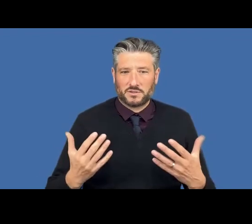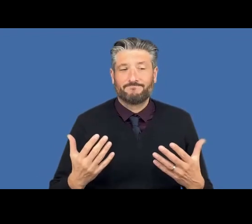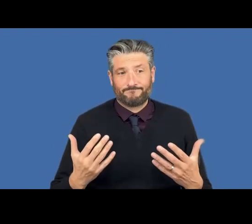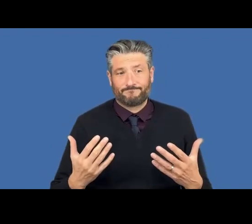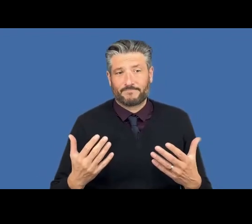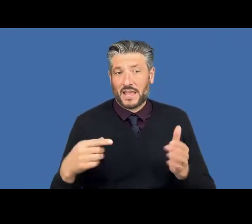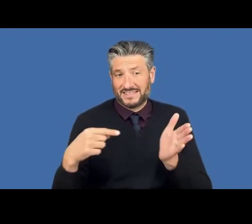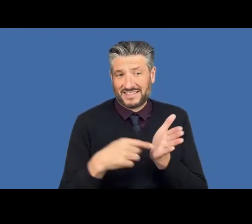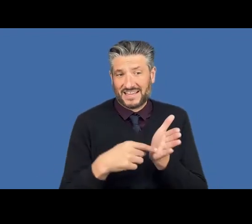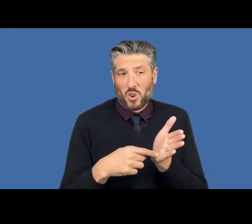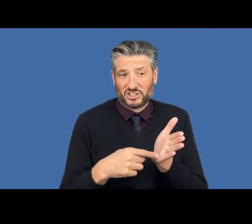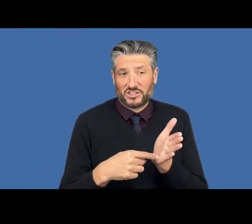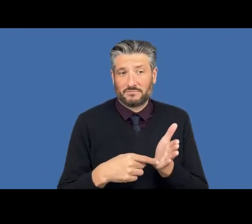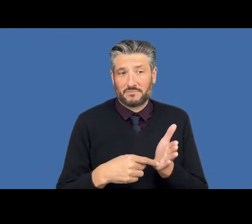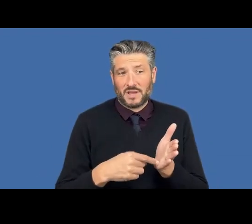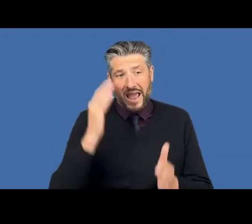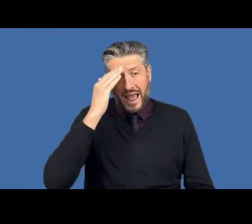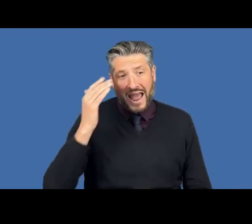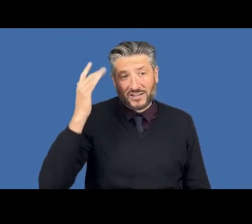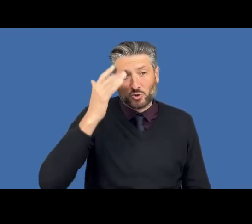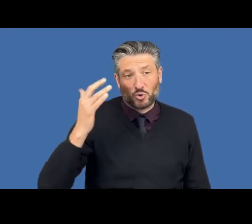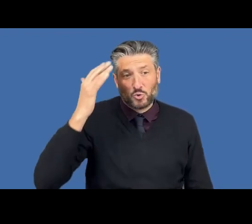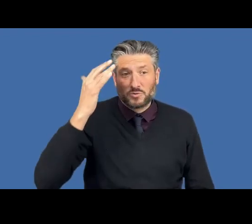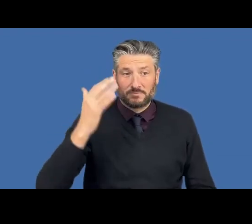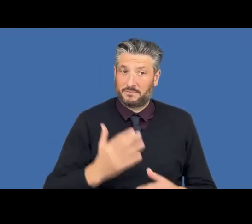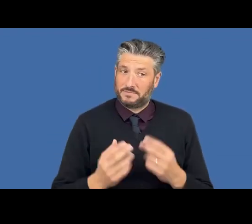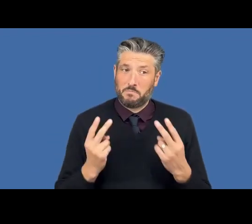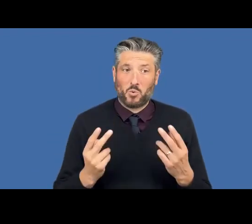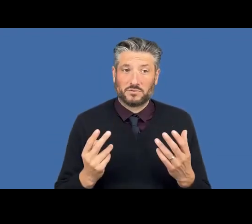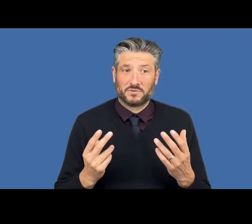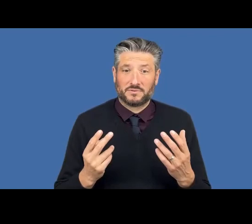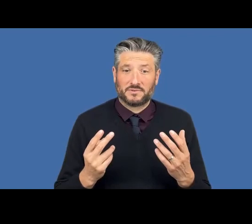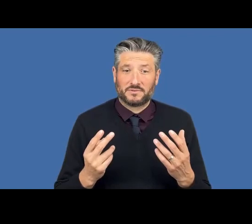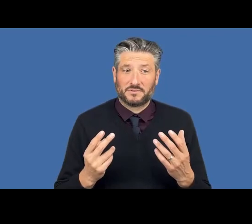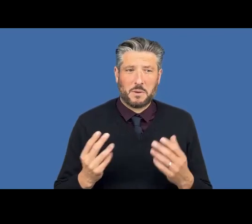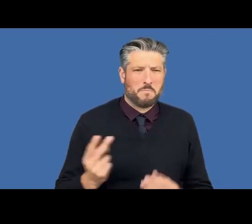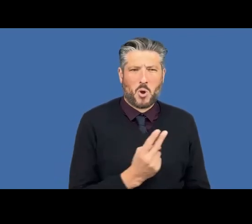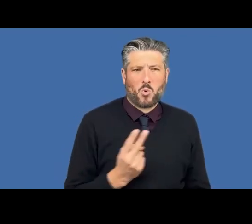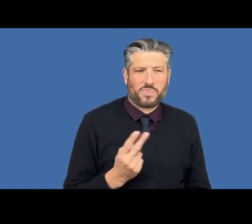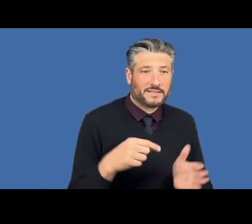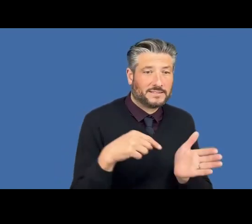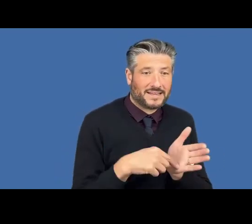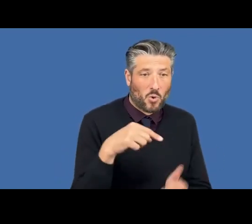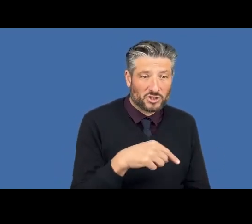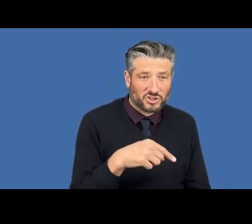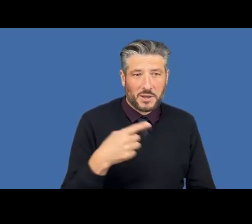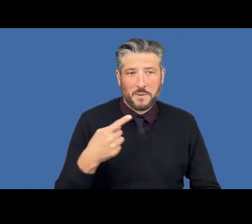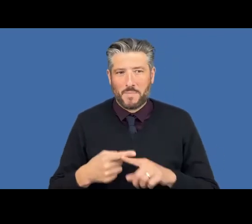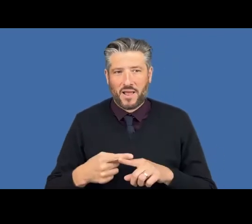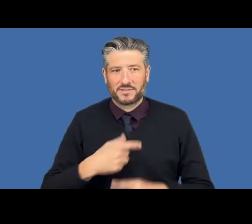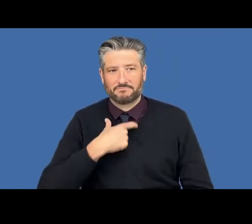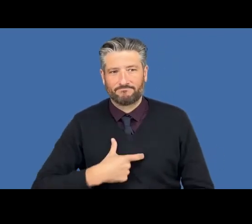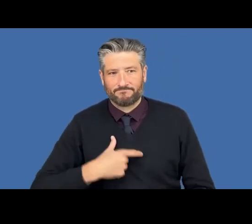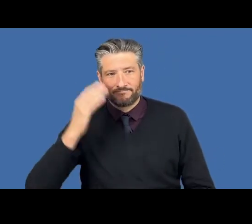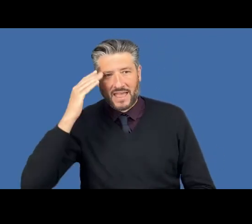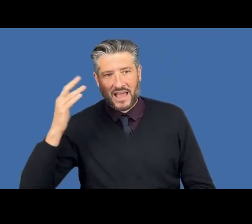actually is as important as the technology. That said, there are amazing new assistive